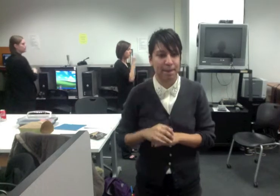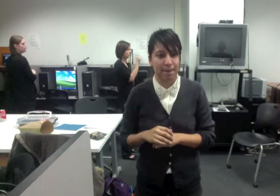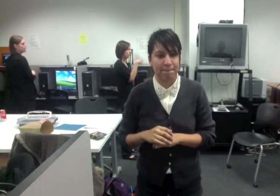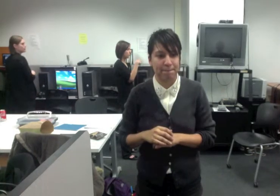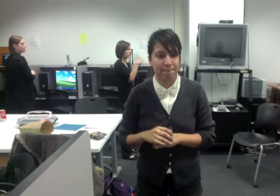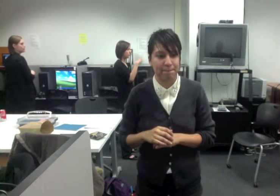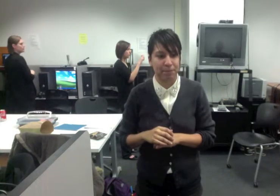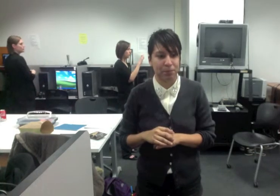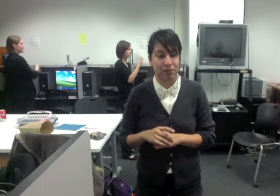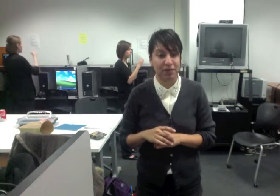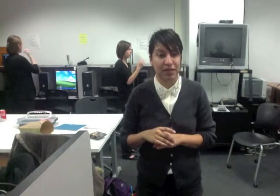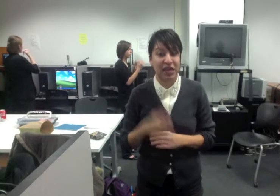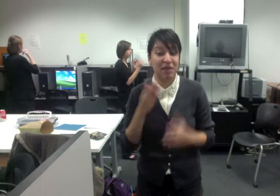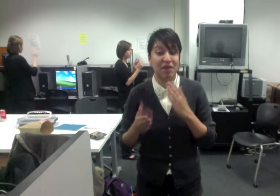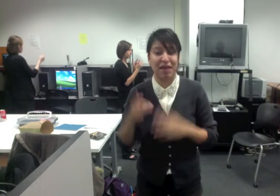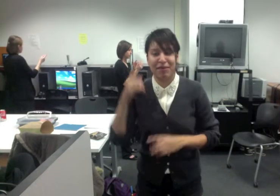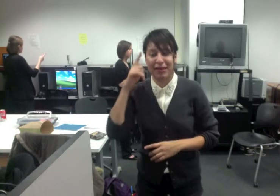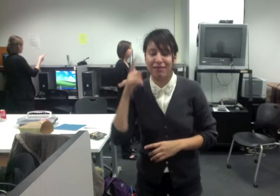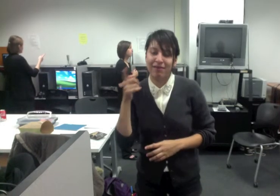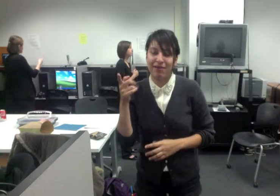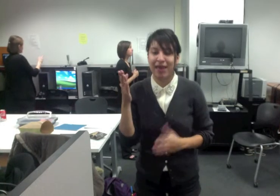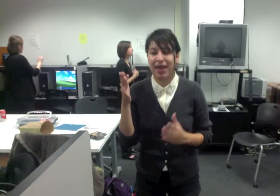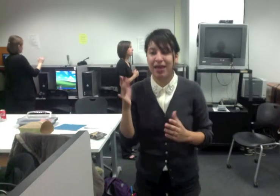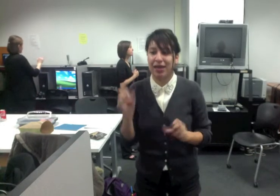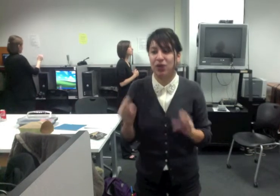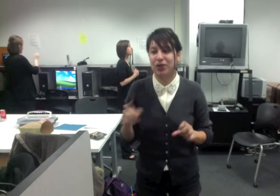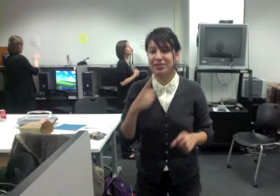great computers. They're beautifully designed, simple to use,